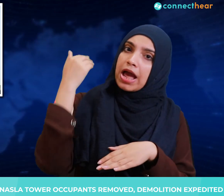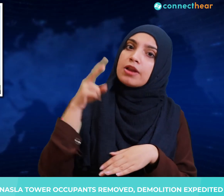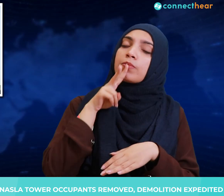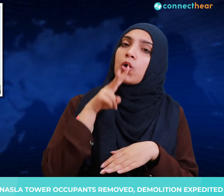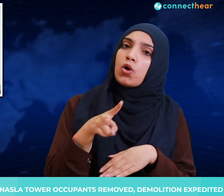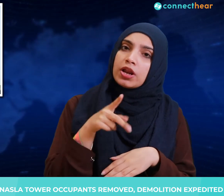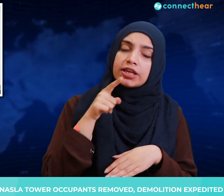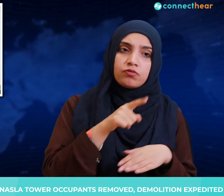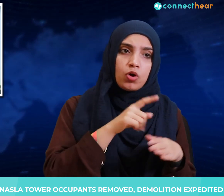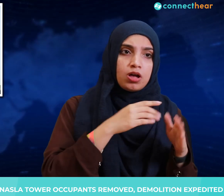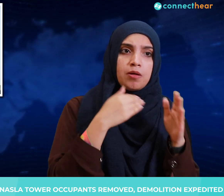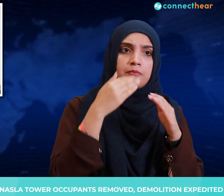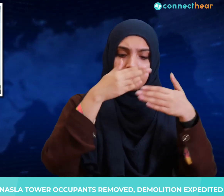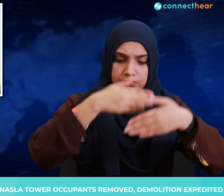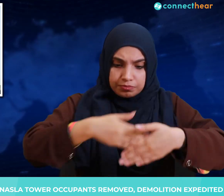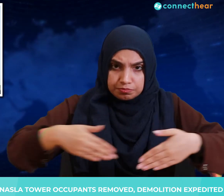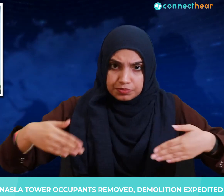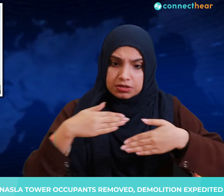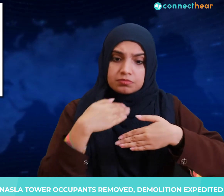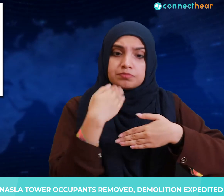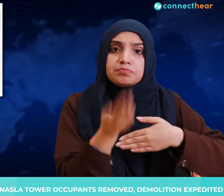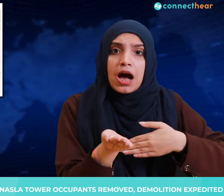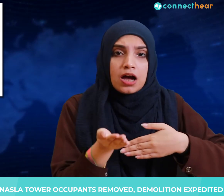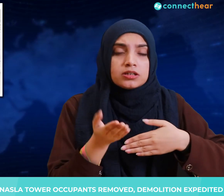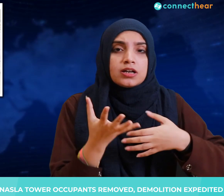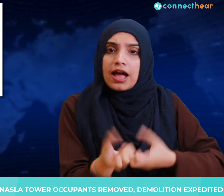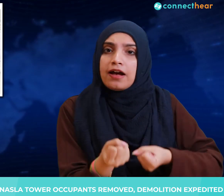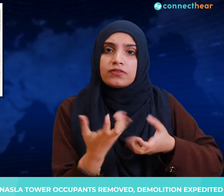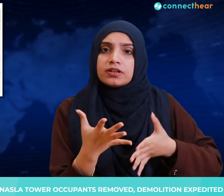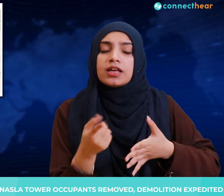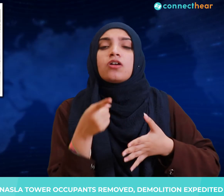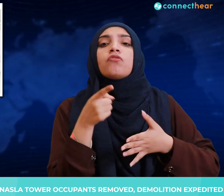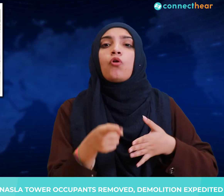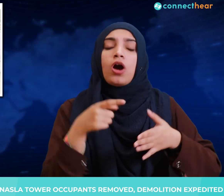it was provided in the original lease agreement.